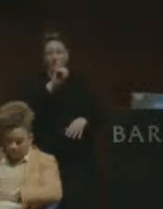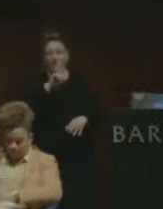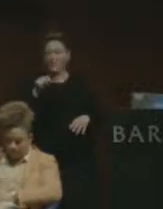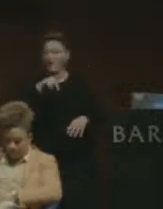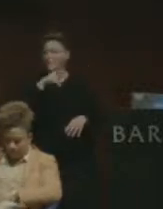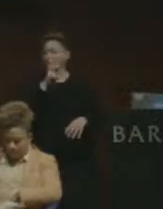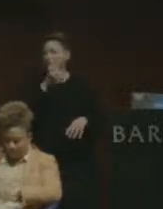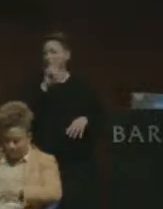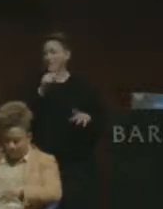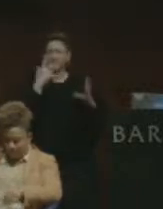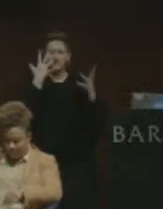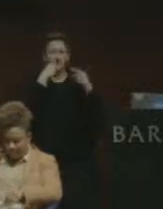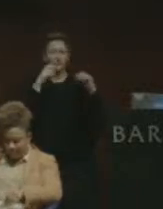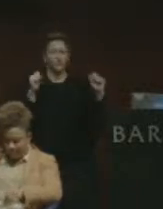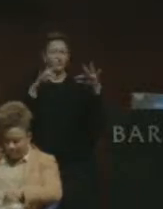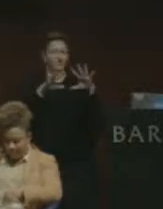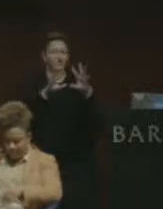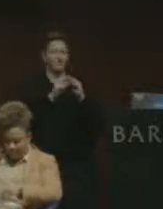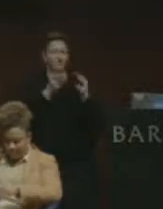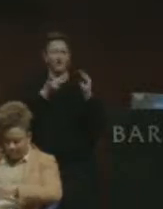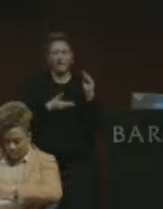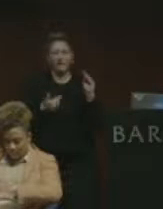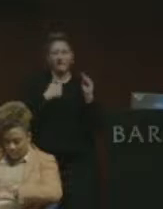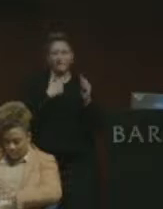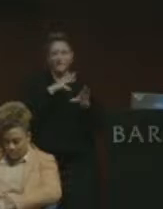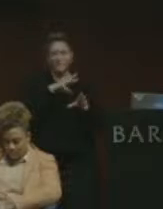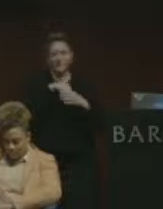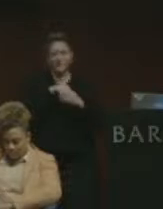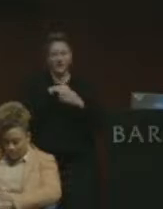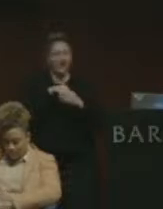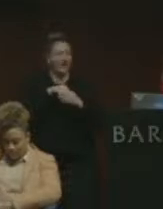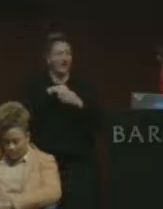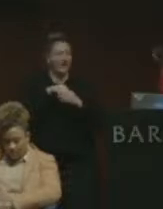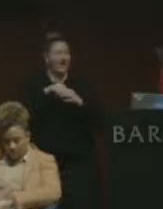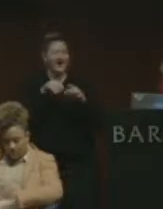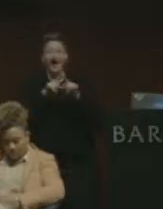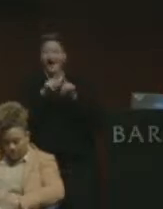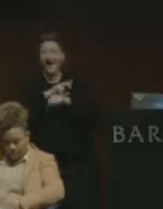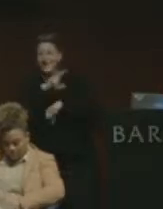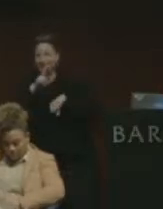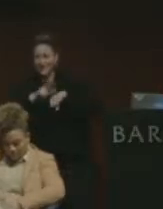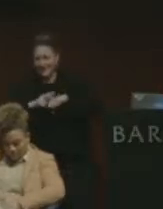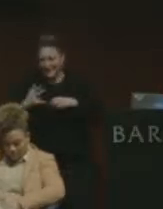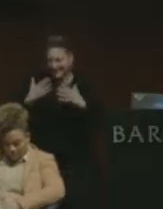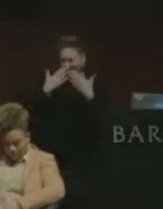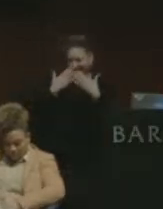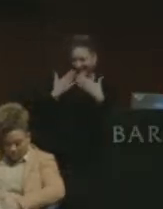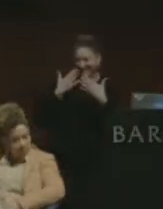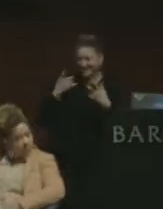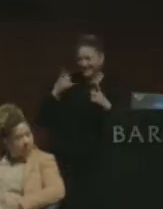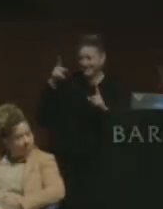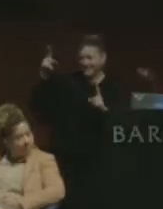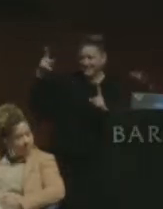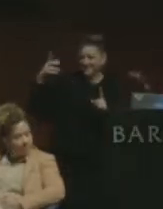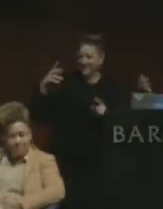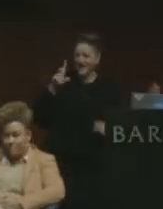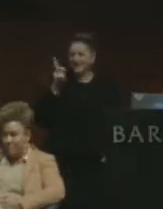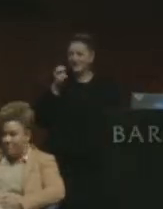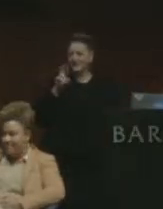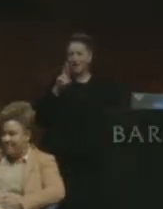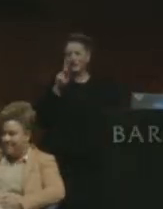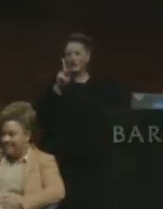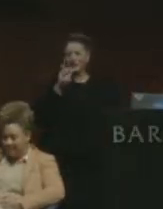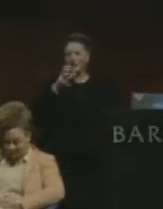such a beautiful conference and for inviting me to participate. And of course, I have to give a special shout out to Dr. Kim